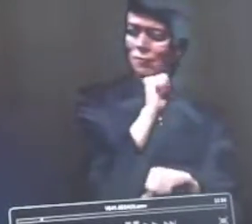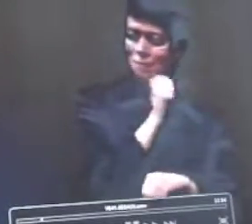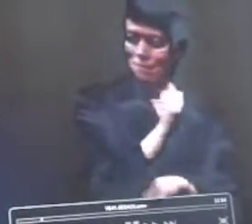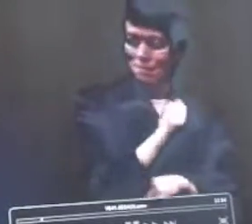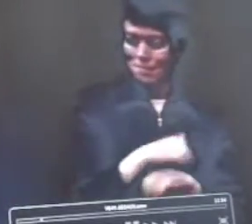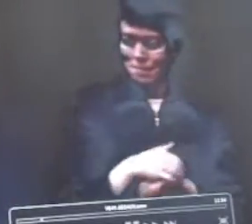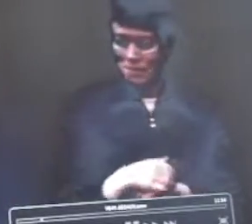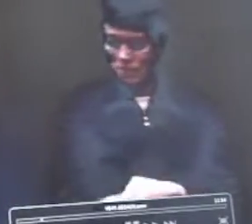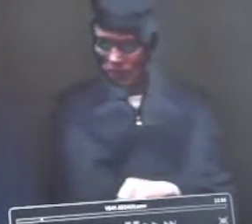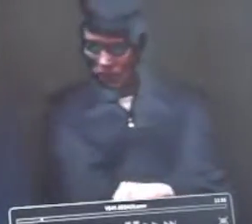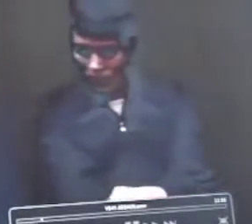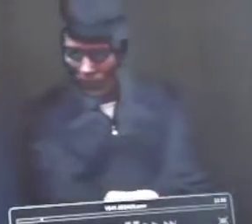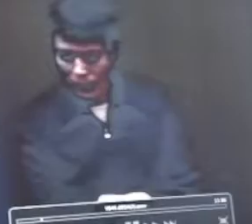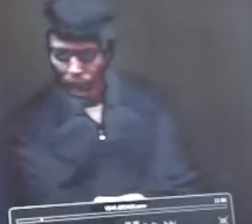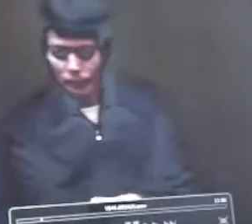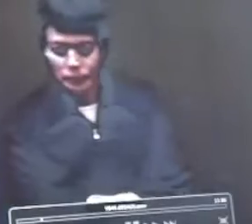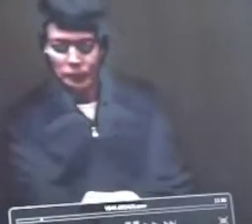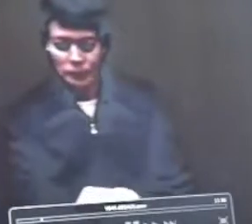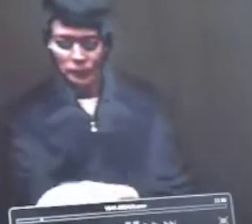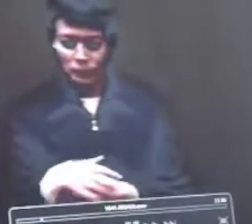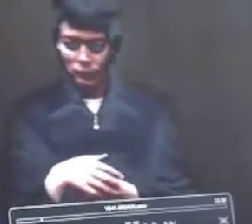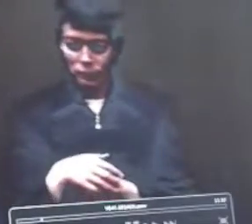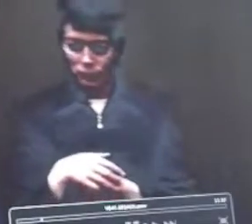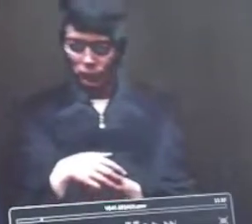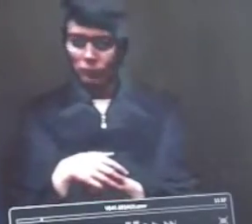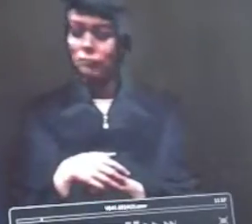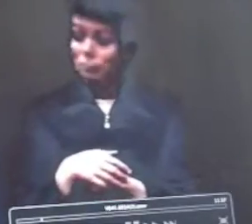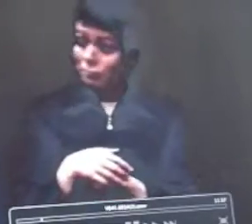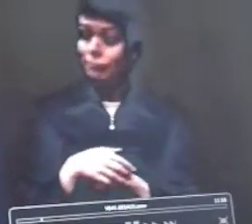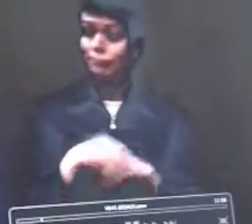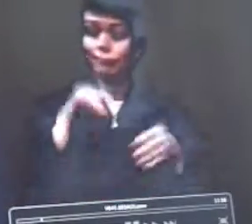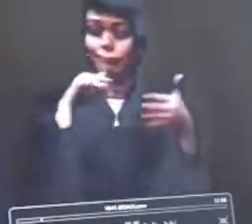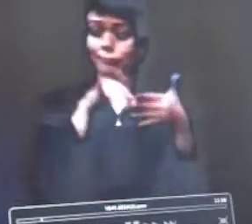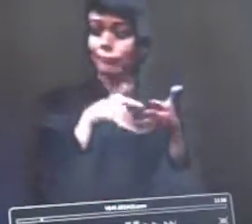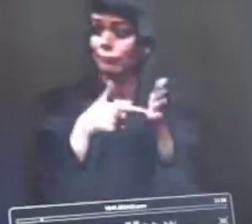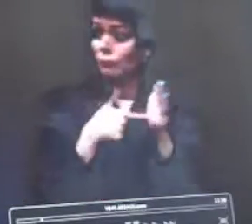it would come across more natural than in simultaneous interpreting.